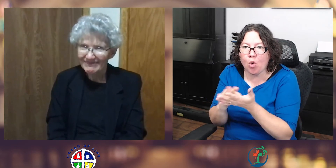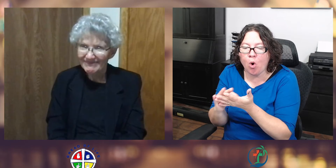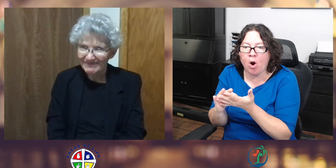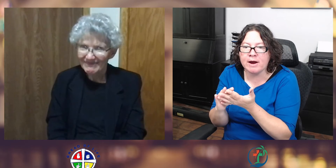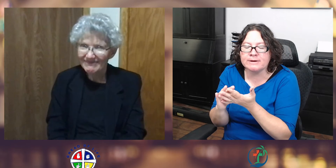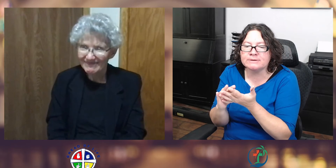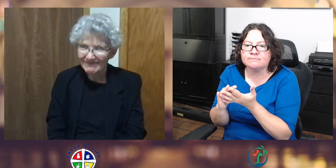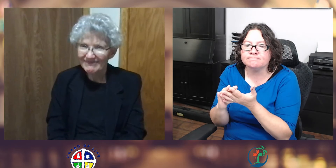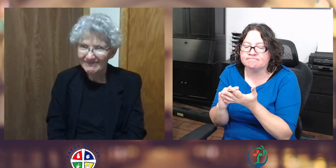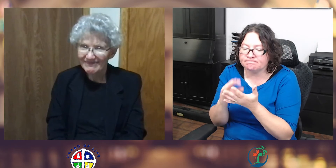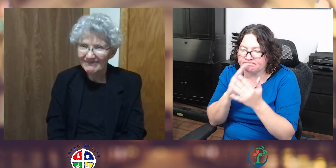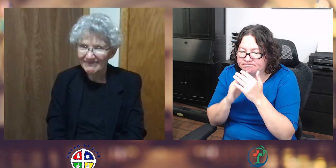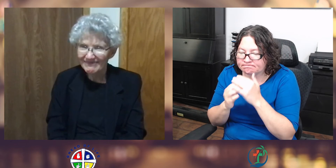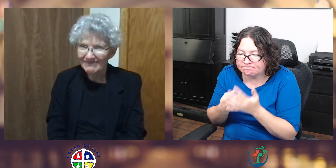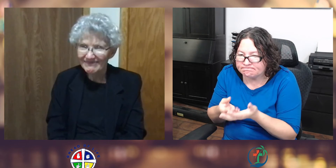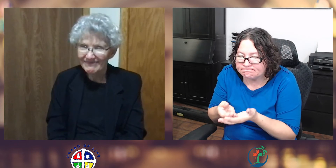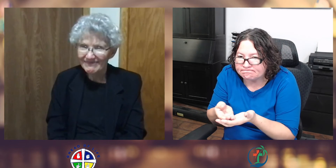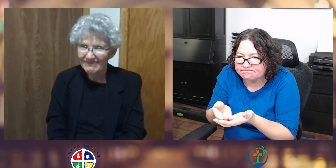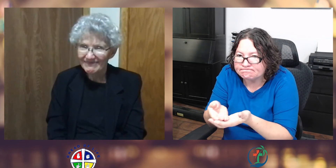Be careful.